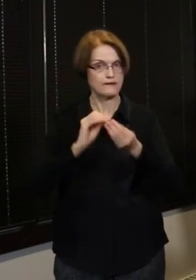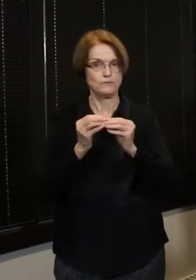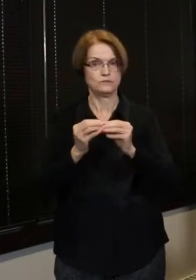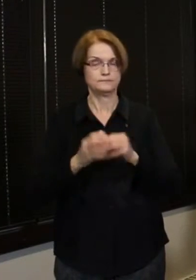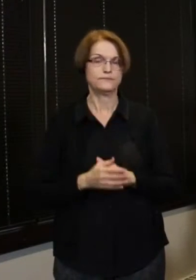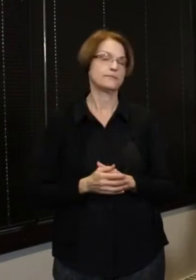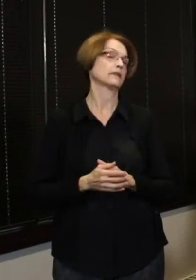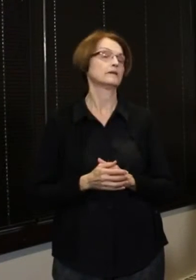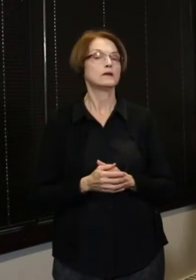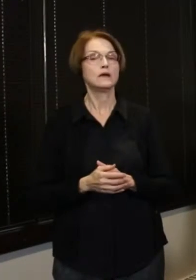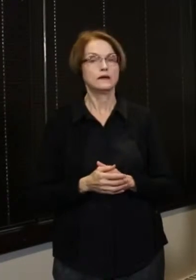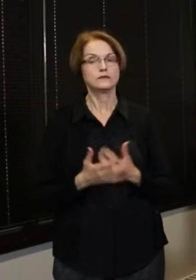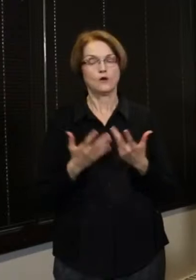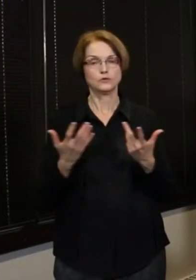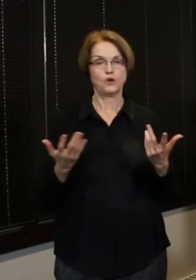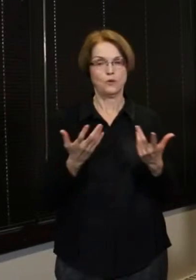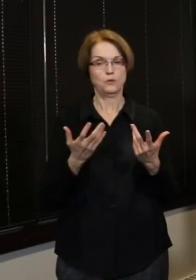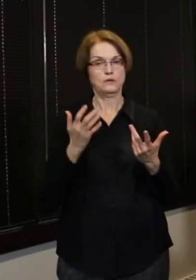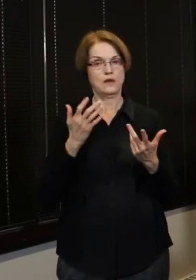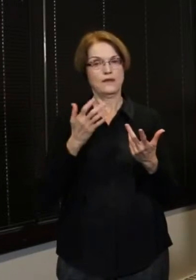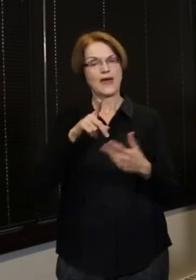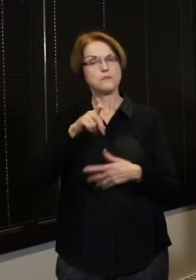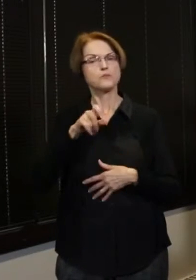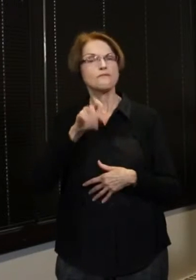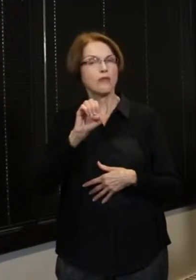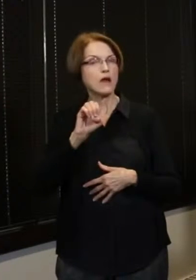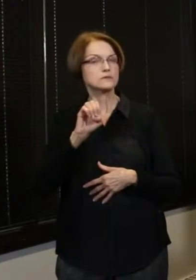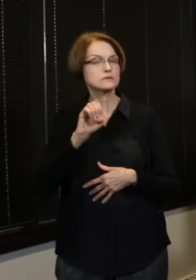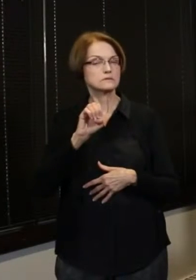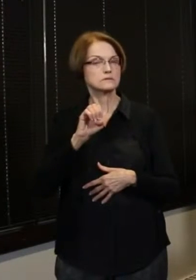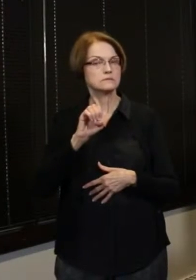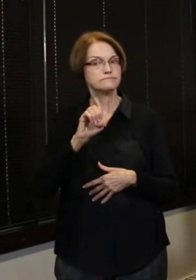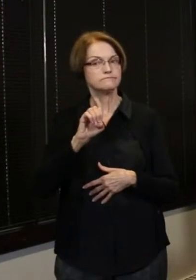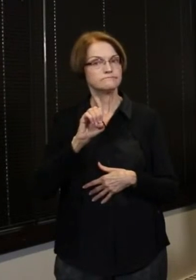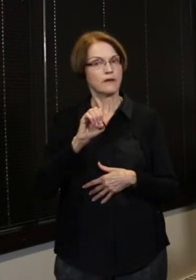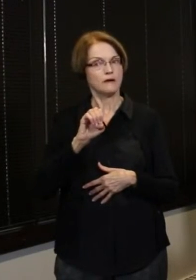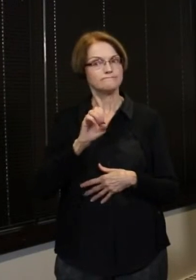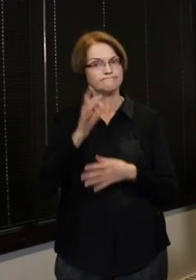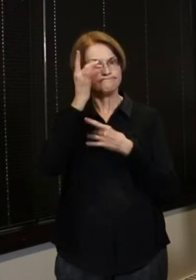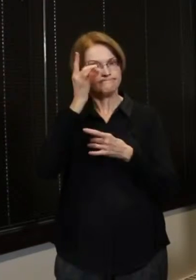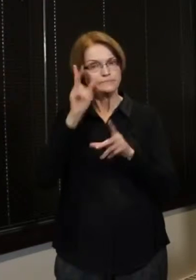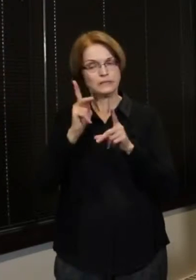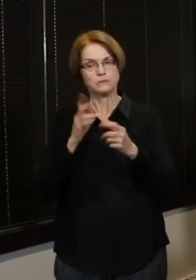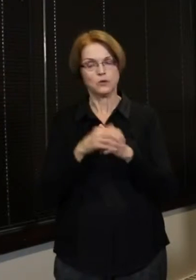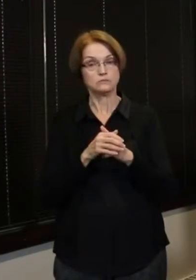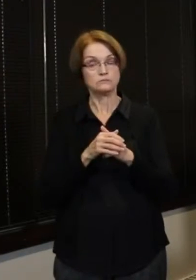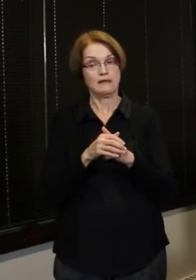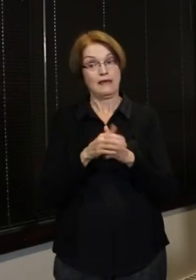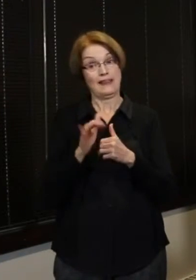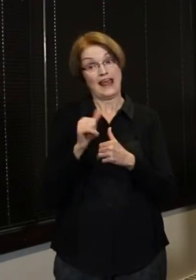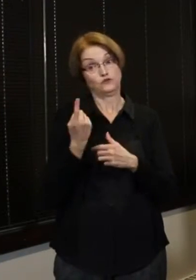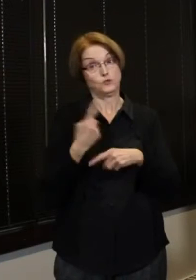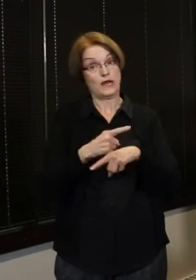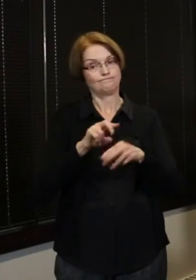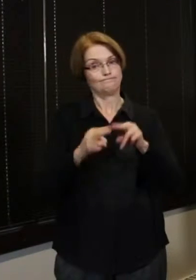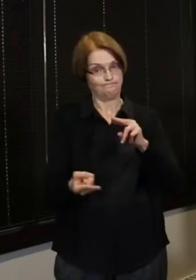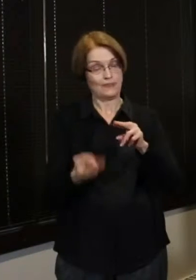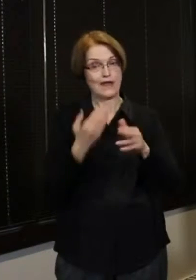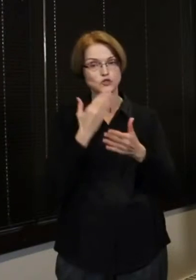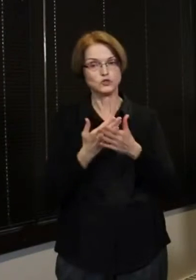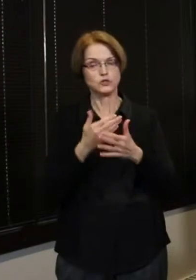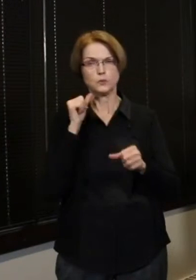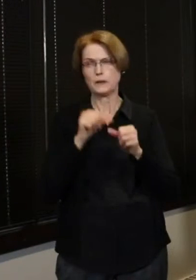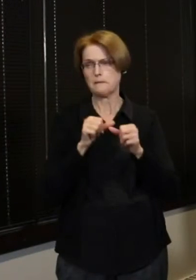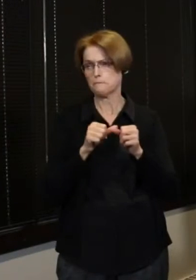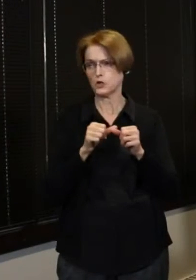Looking at our prevalence of cases, this has dropped a little bit over the past couple of days, which is good. You remember where we were at